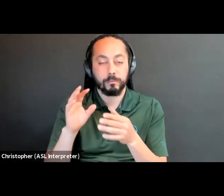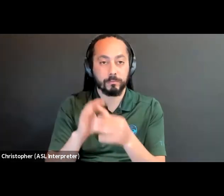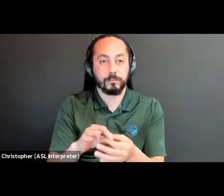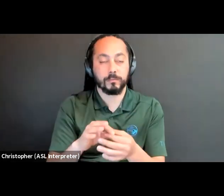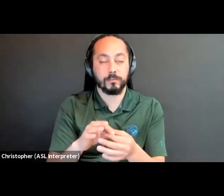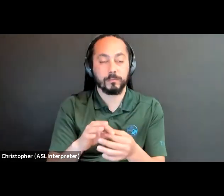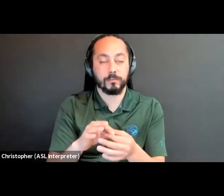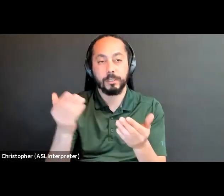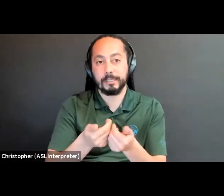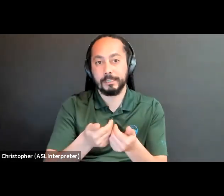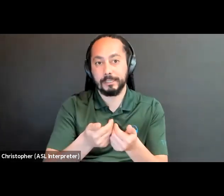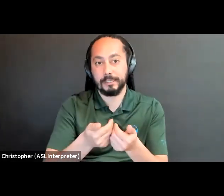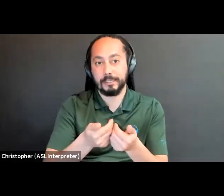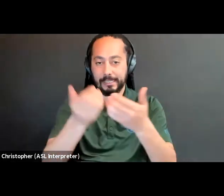parties.